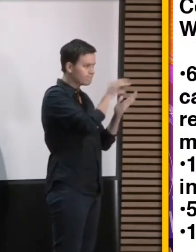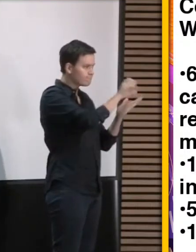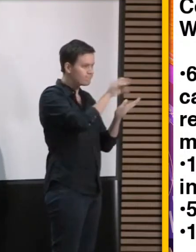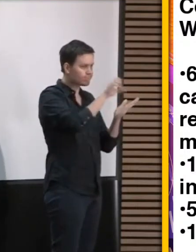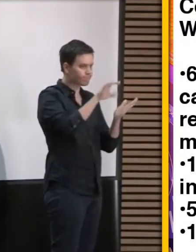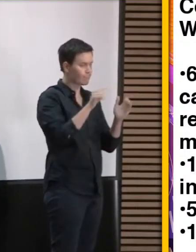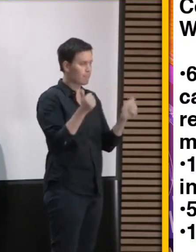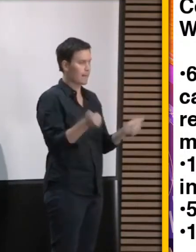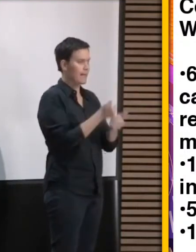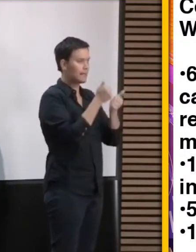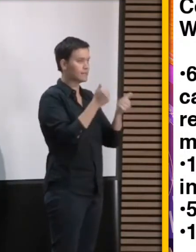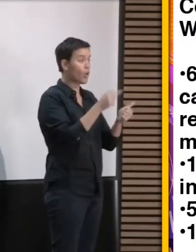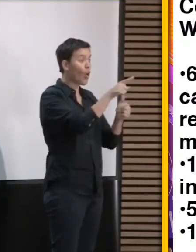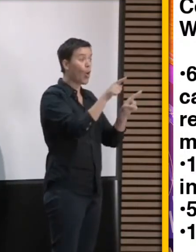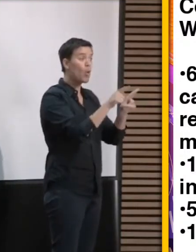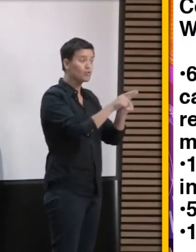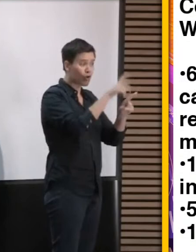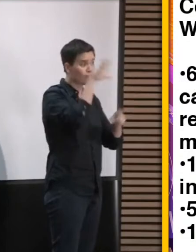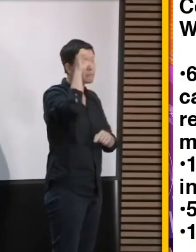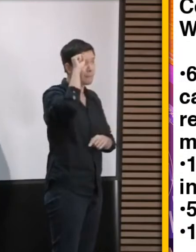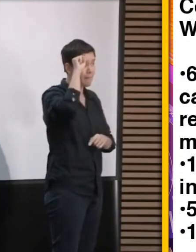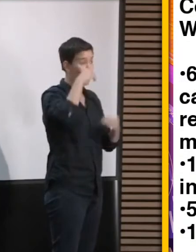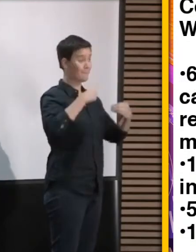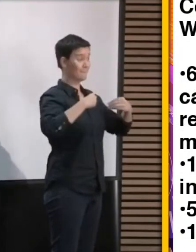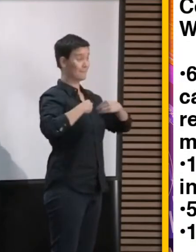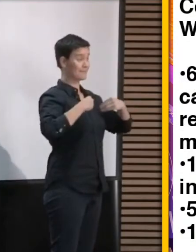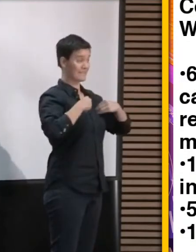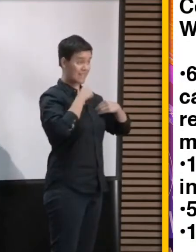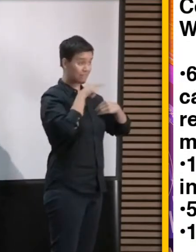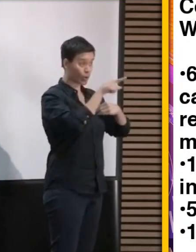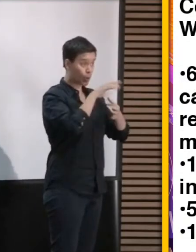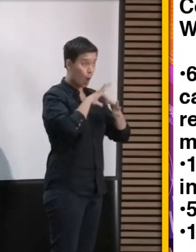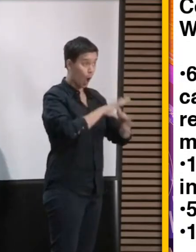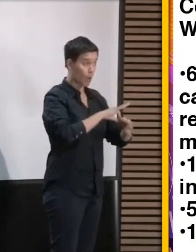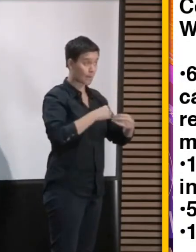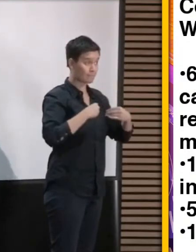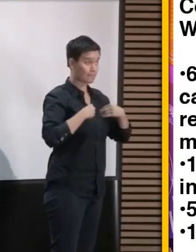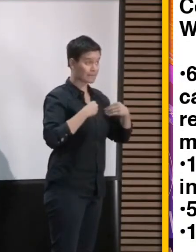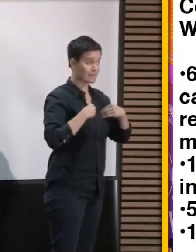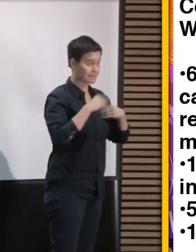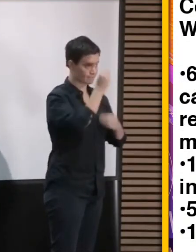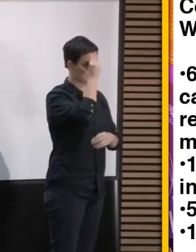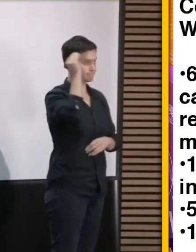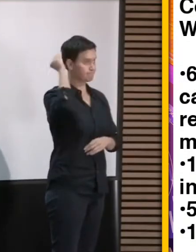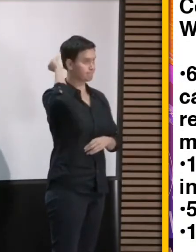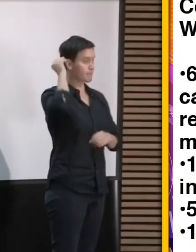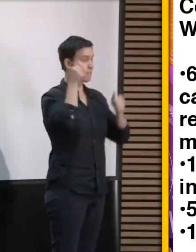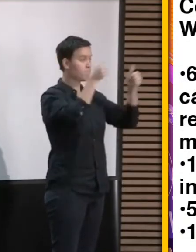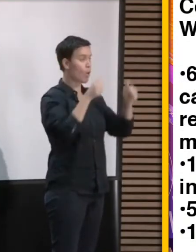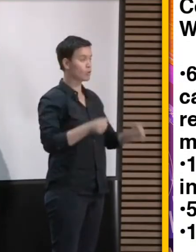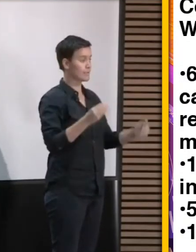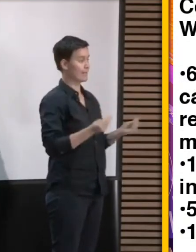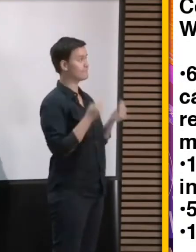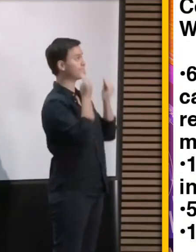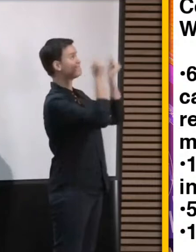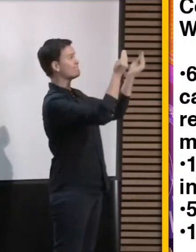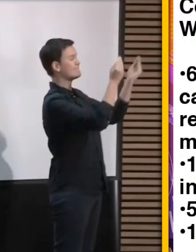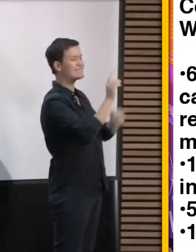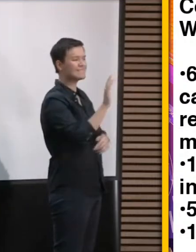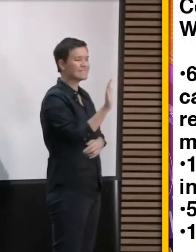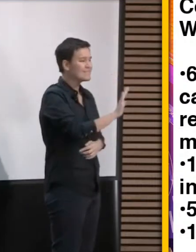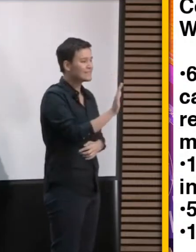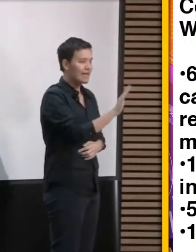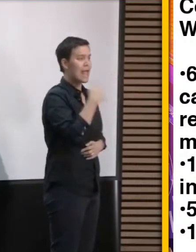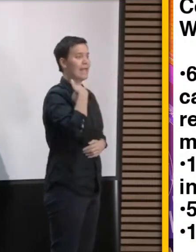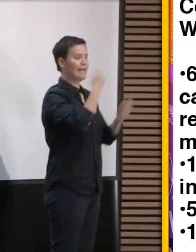the QR code needs to be accessible to people who may be in wheelchairs, so please make sure that there is a code that is